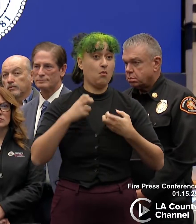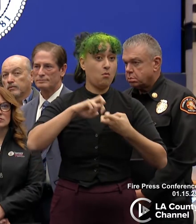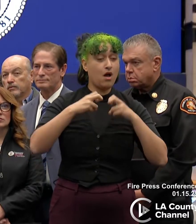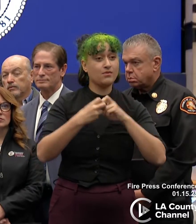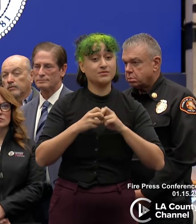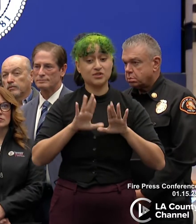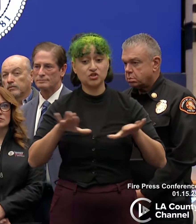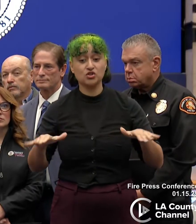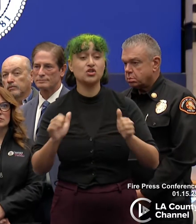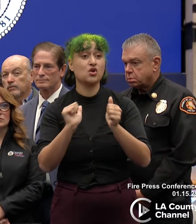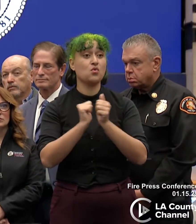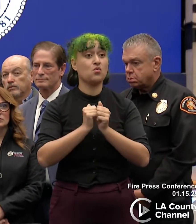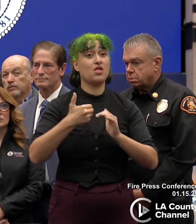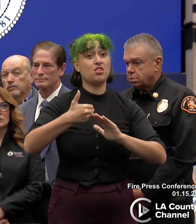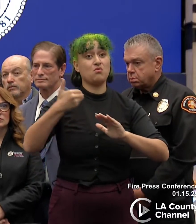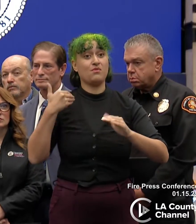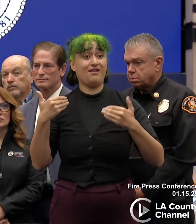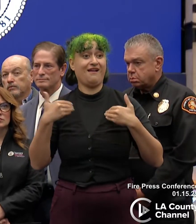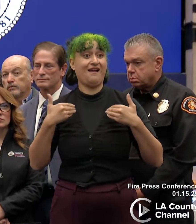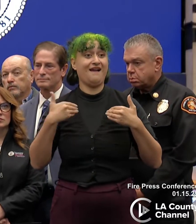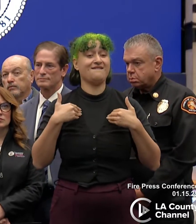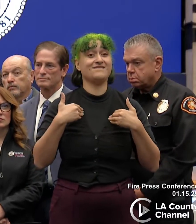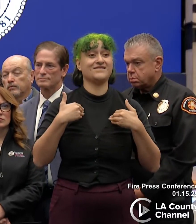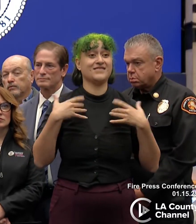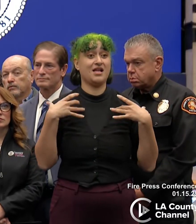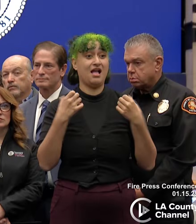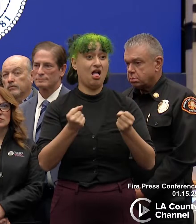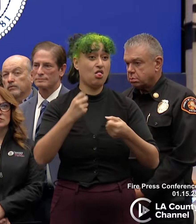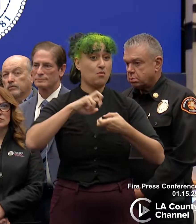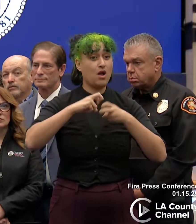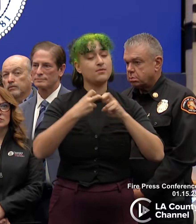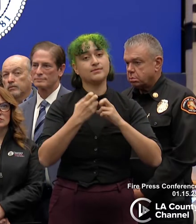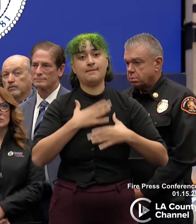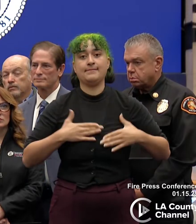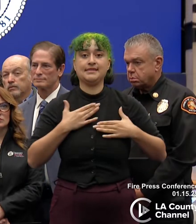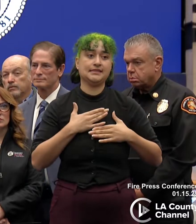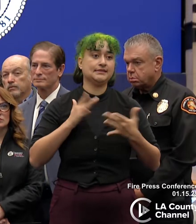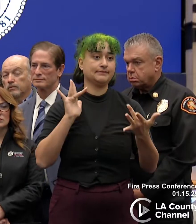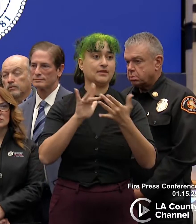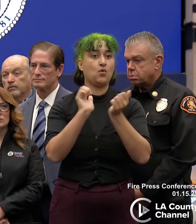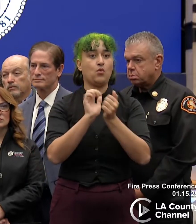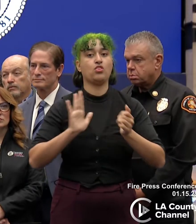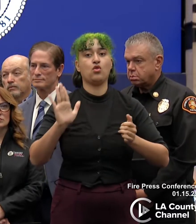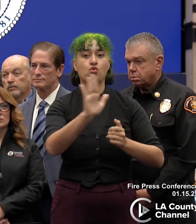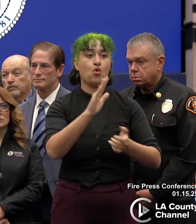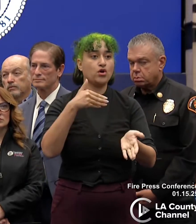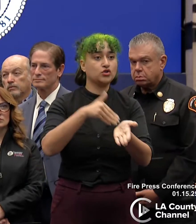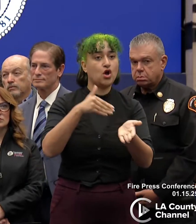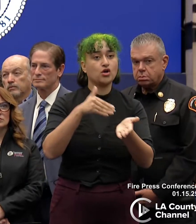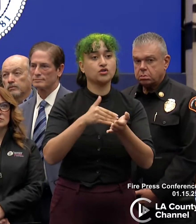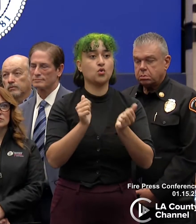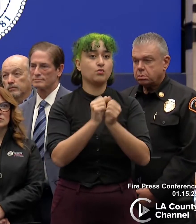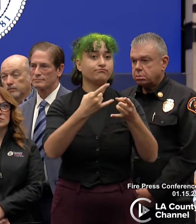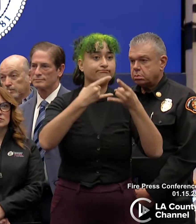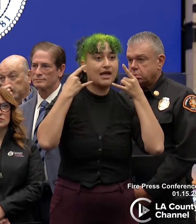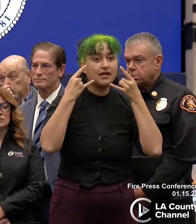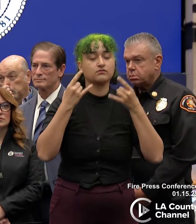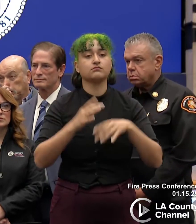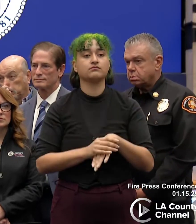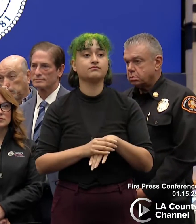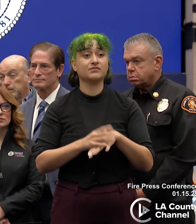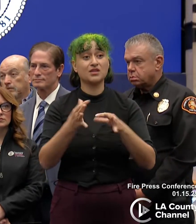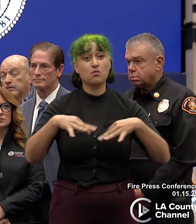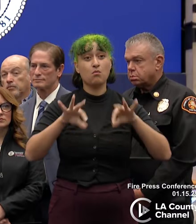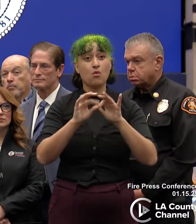pre-existing medical conditions are urged to talk to their healthcare provider before utilizing these respirators. Taking these steps is critical for